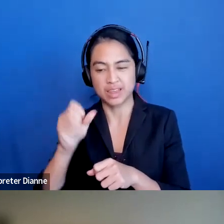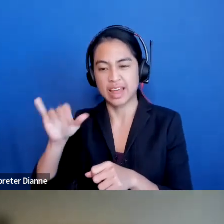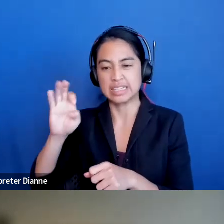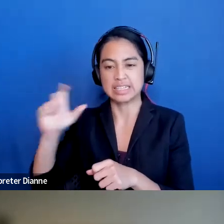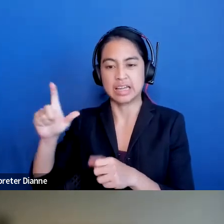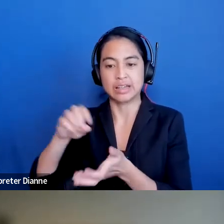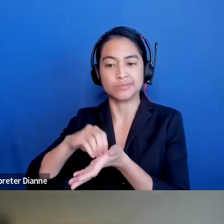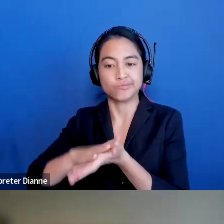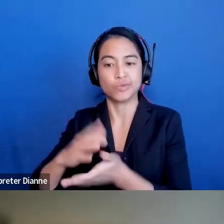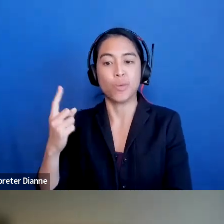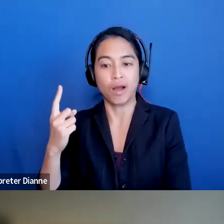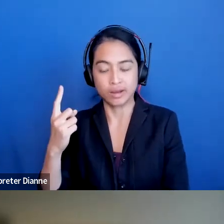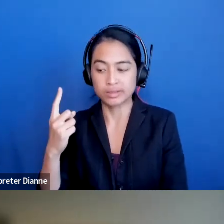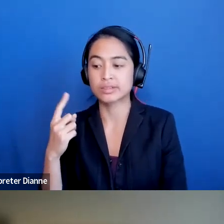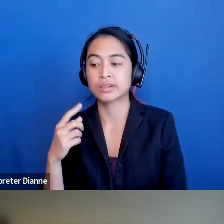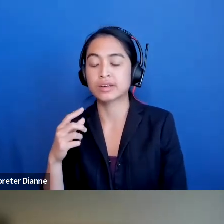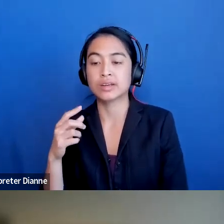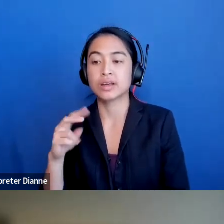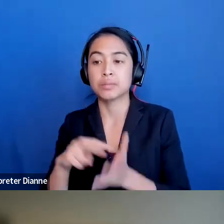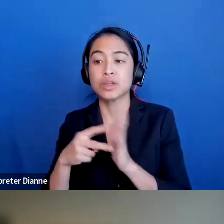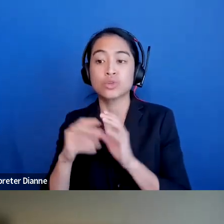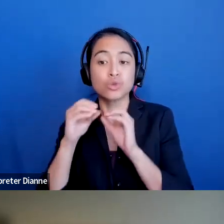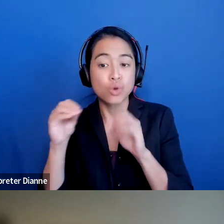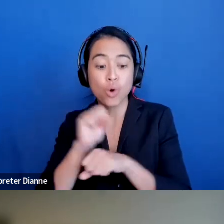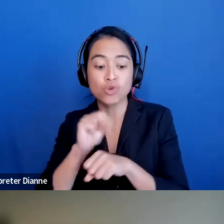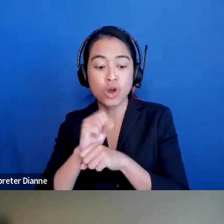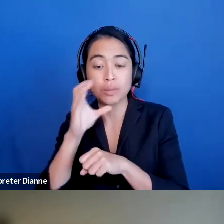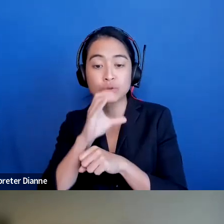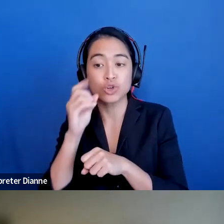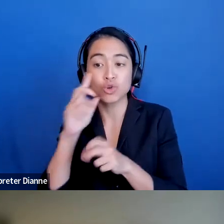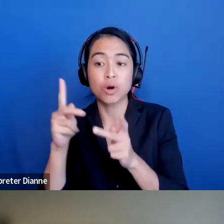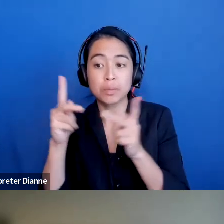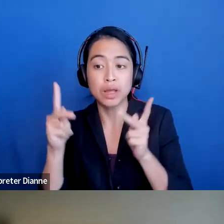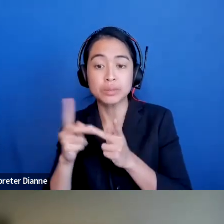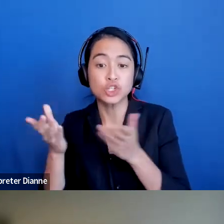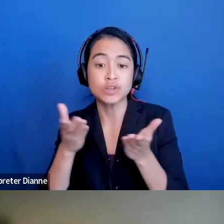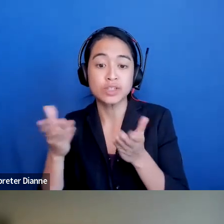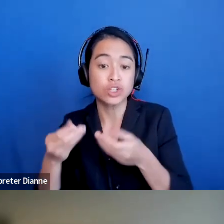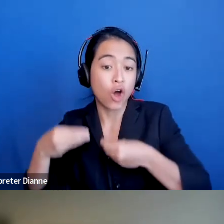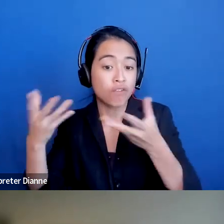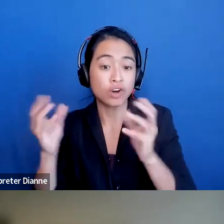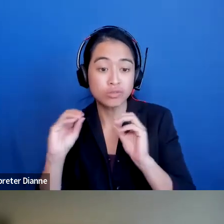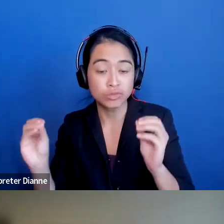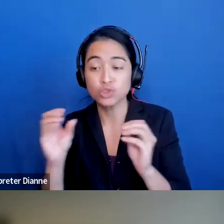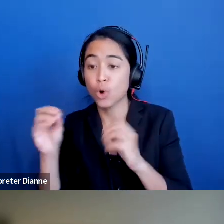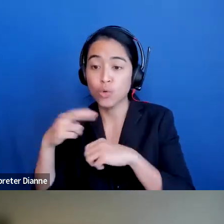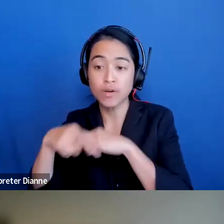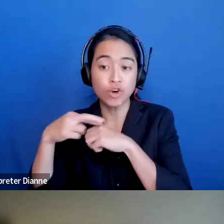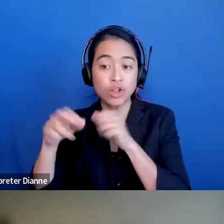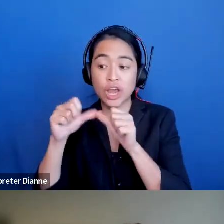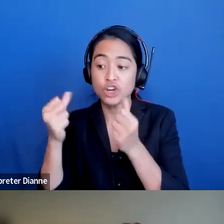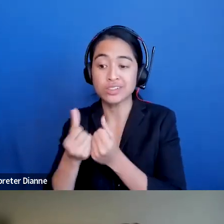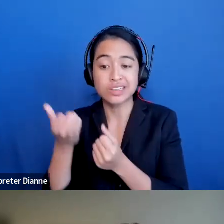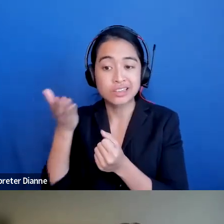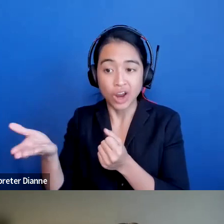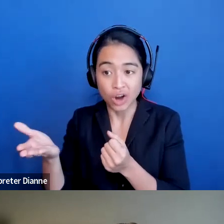on here. And that means no job search or placement services offered. There are no referral agencies in place to assist